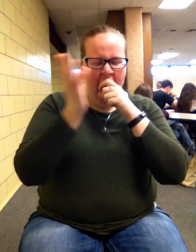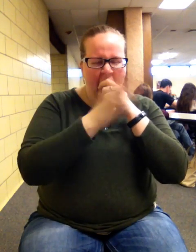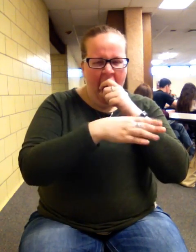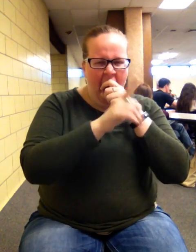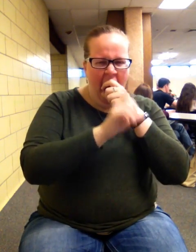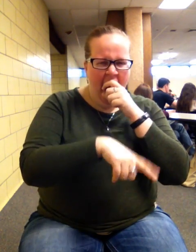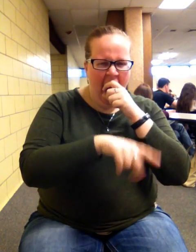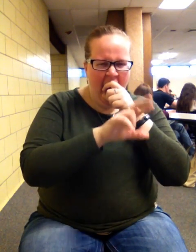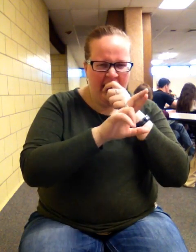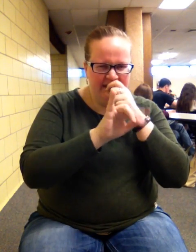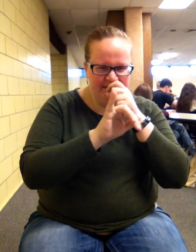risk,